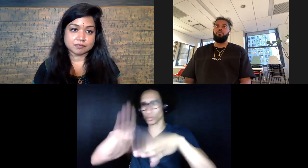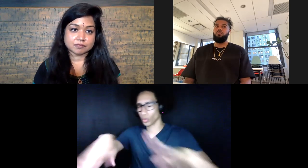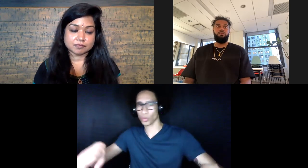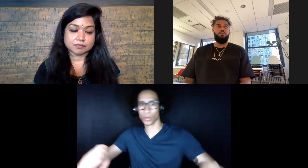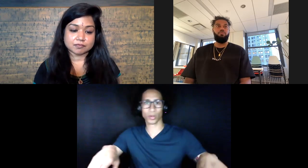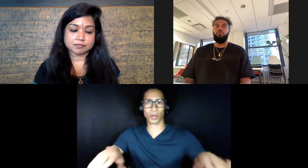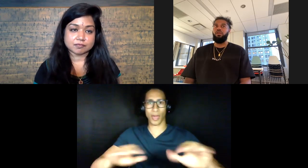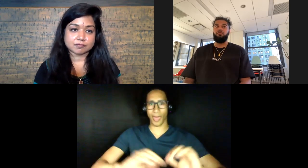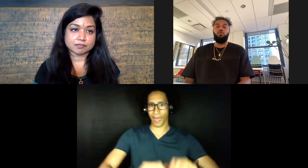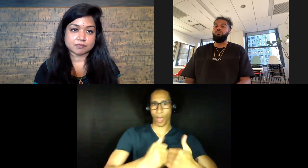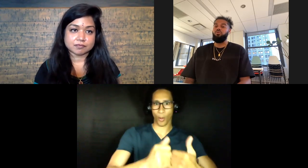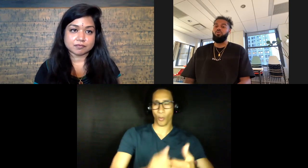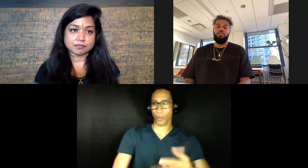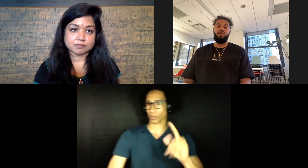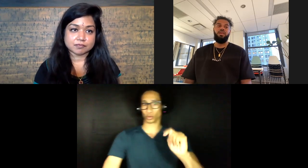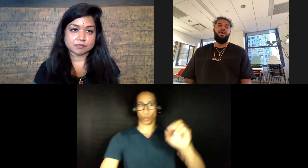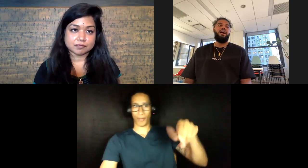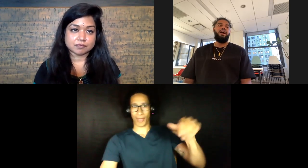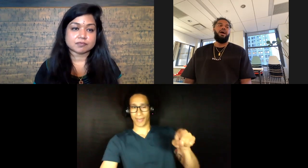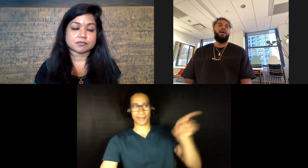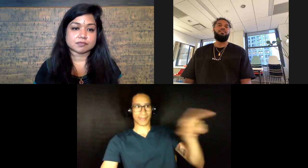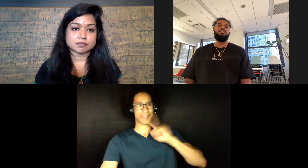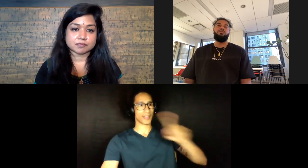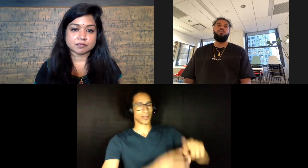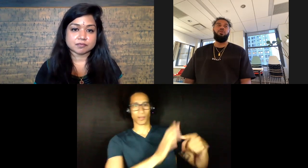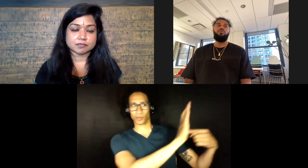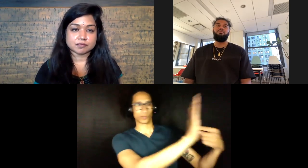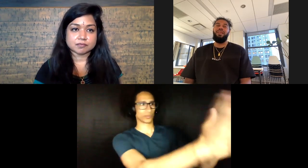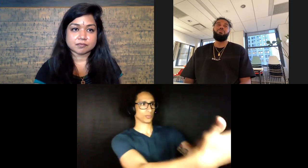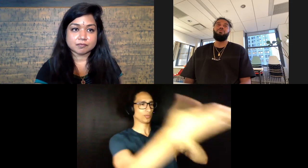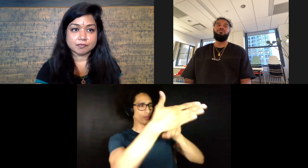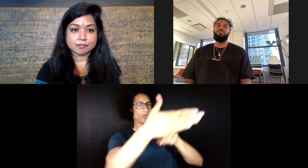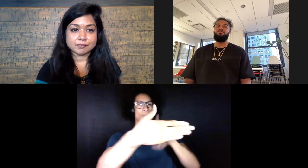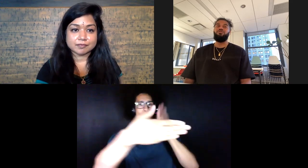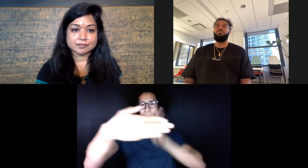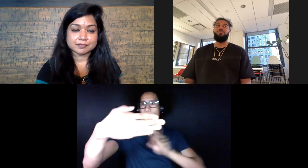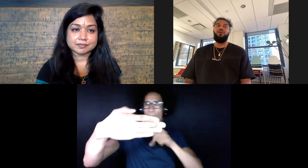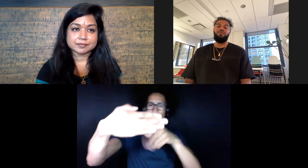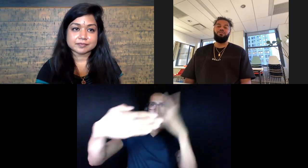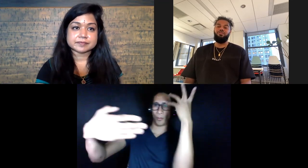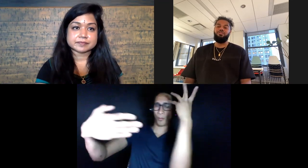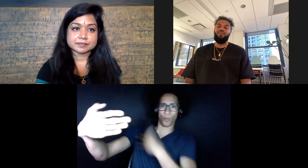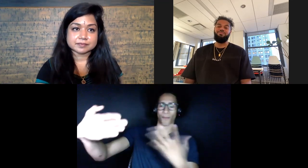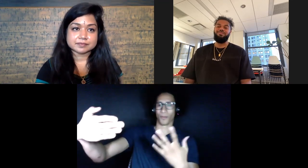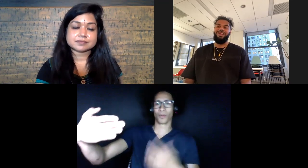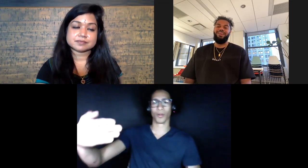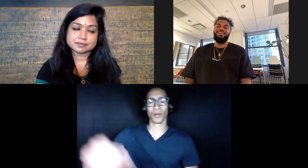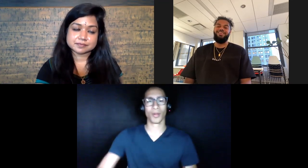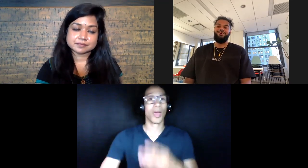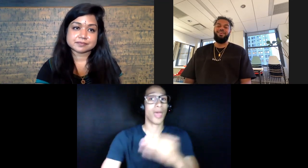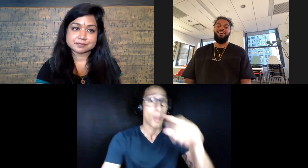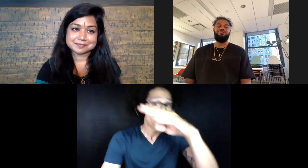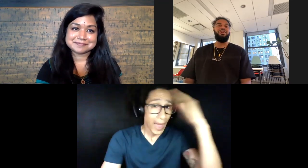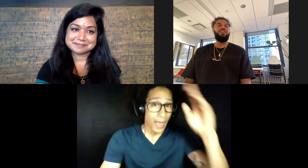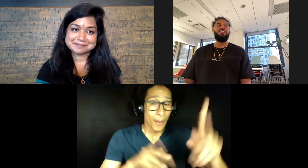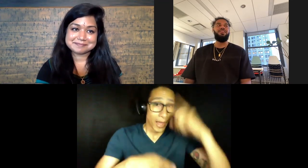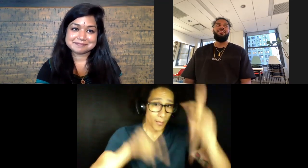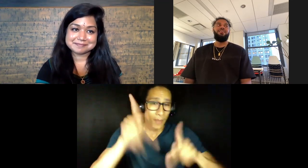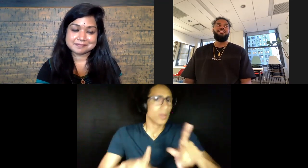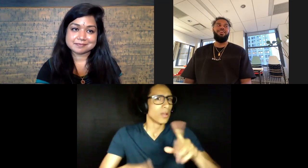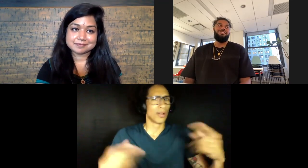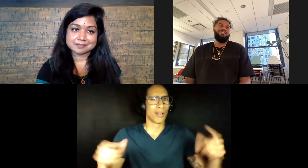that I want to be working on that is neighborhood based. And I can't really talk about it, but it's kind of